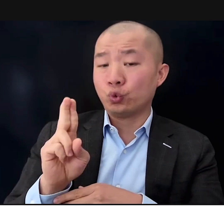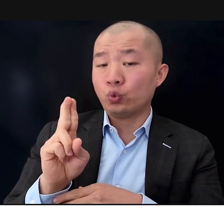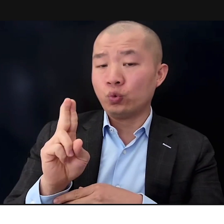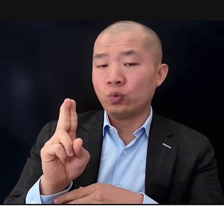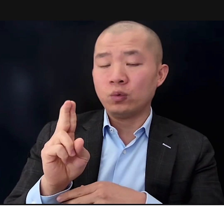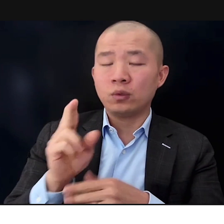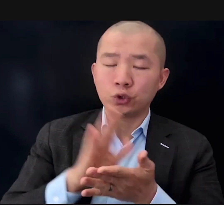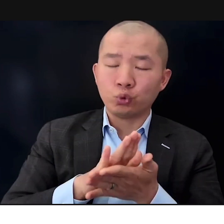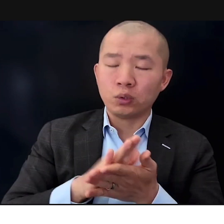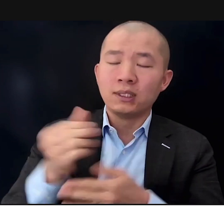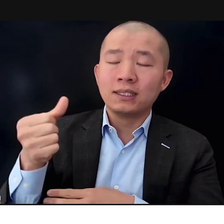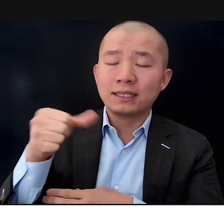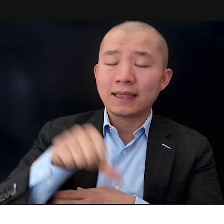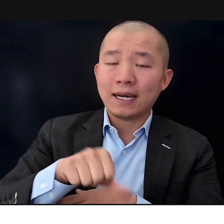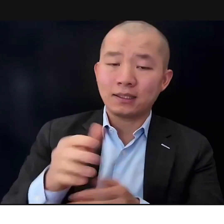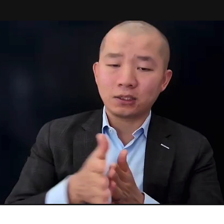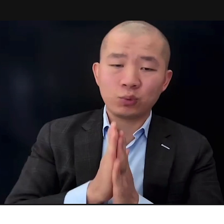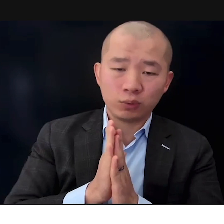ASU denied the request.